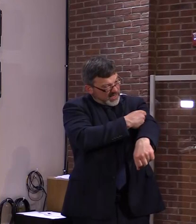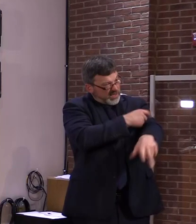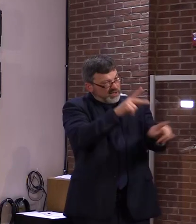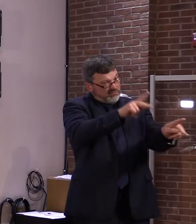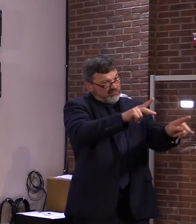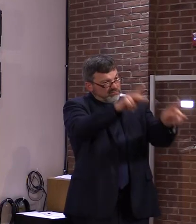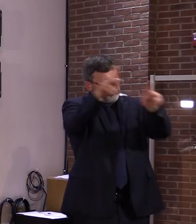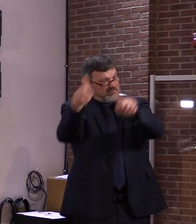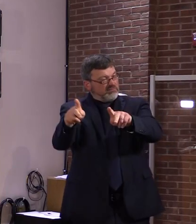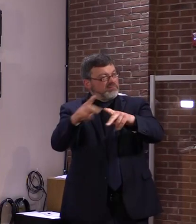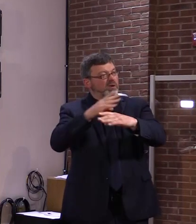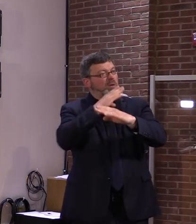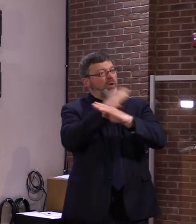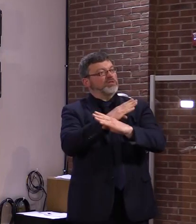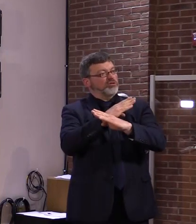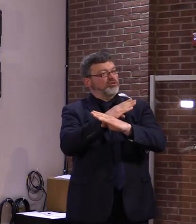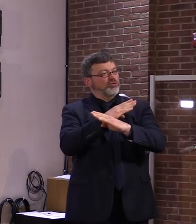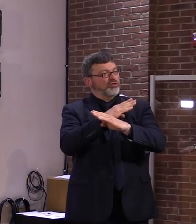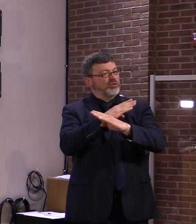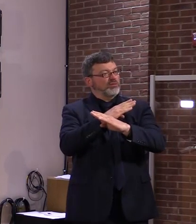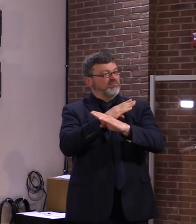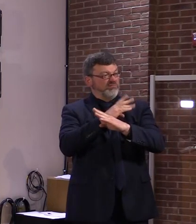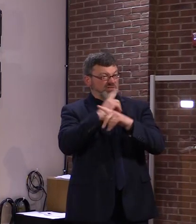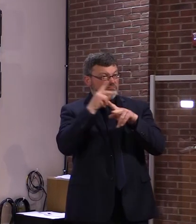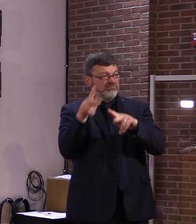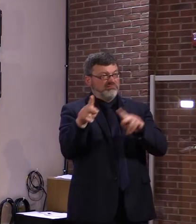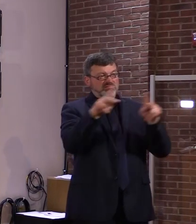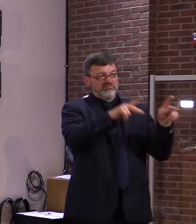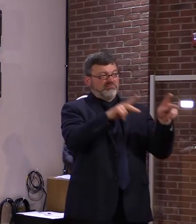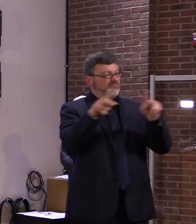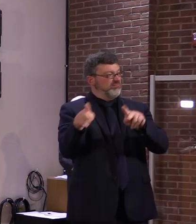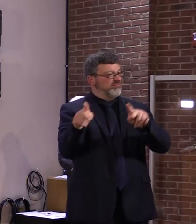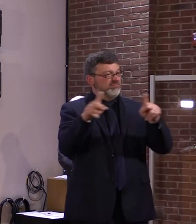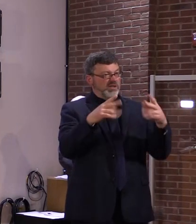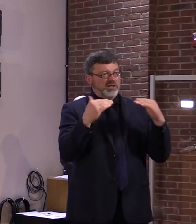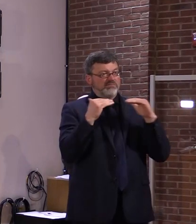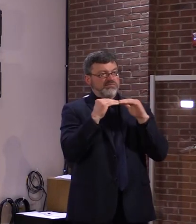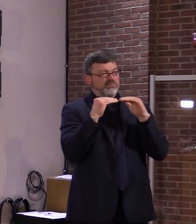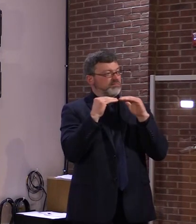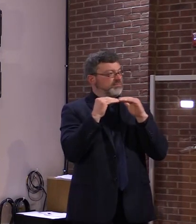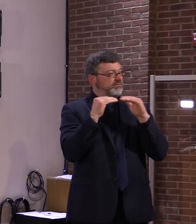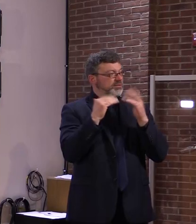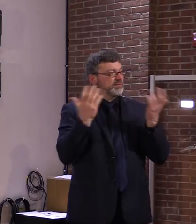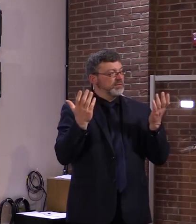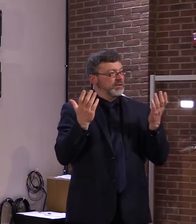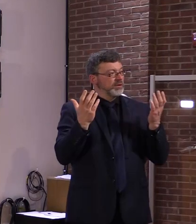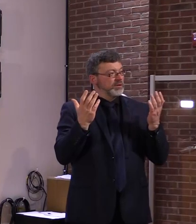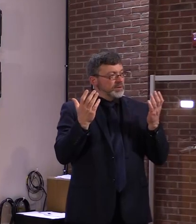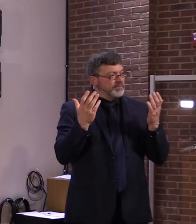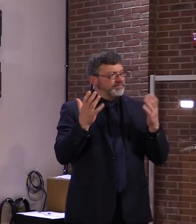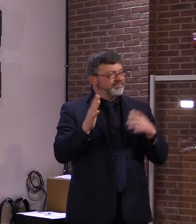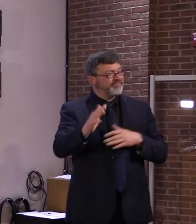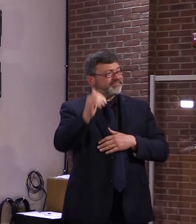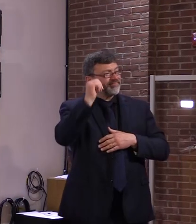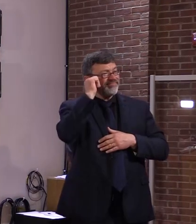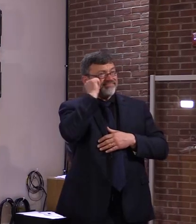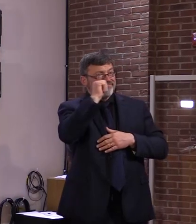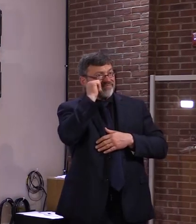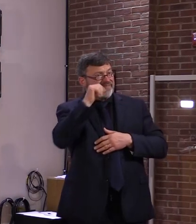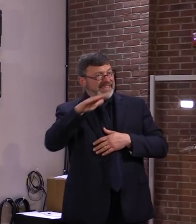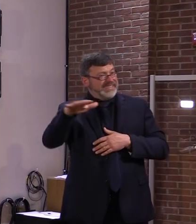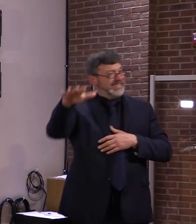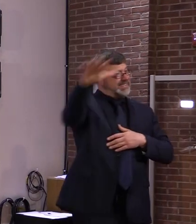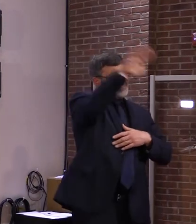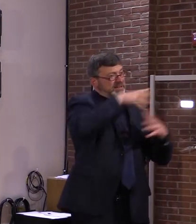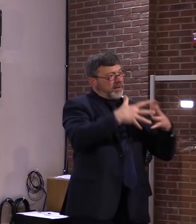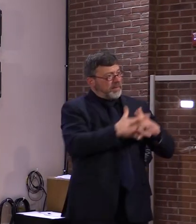our vaccination rates are here in Vermont, with thousands more getting their shots each day, we believe this guidance makes